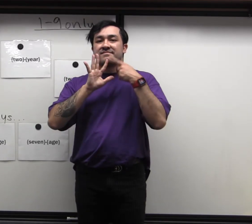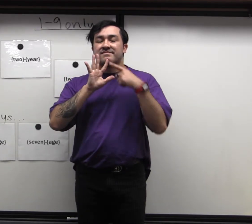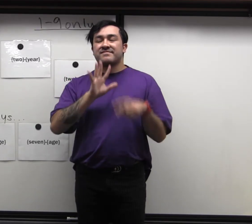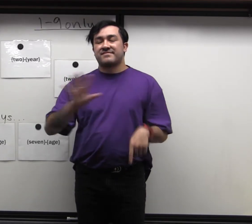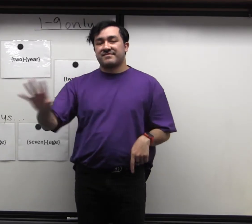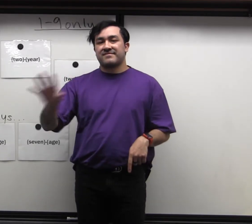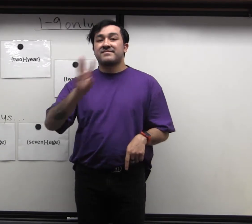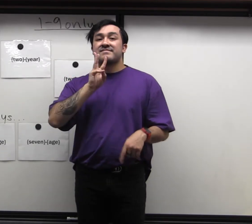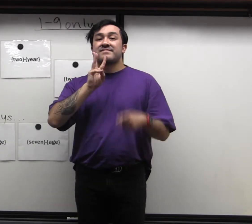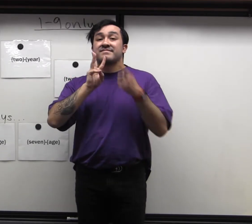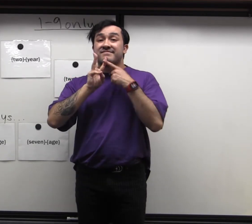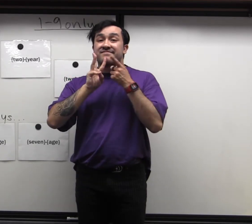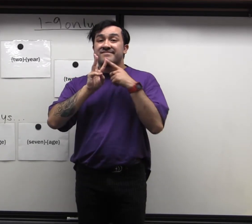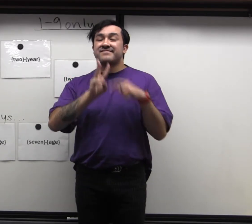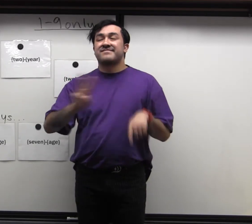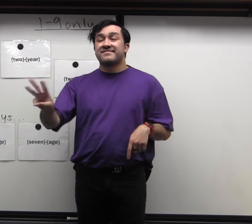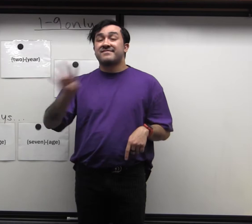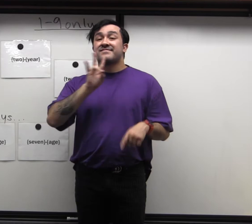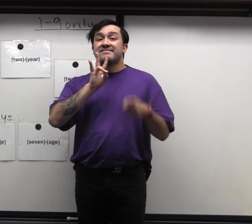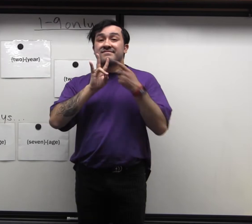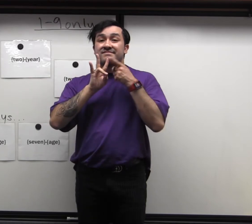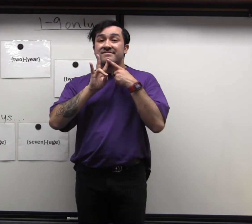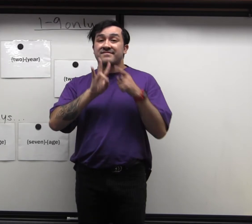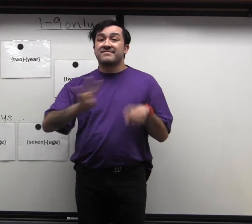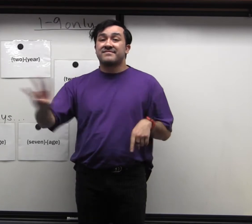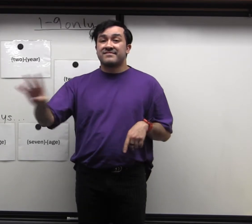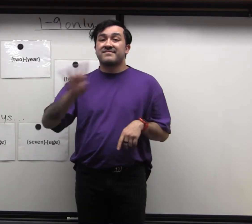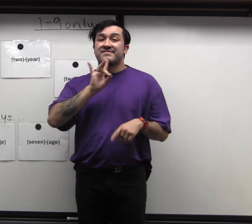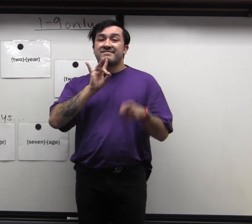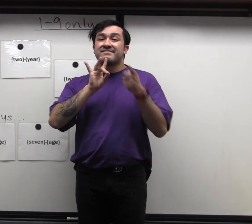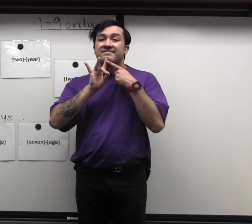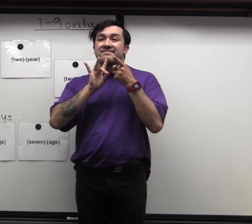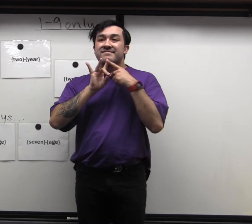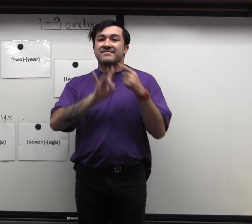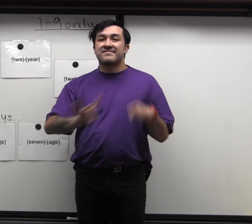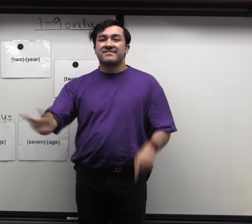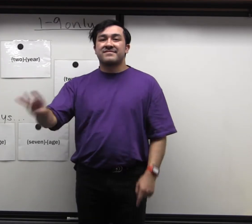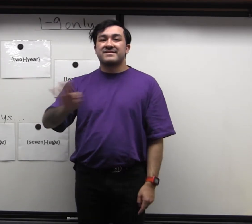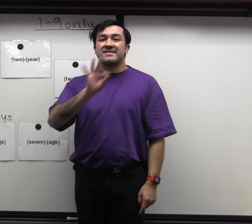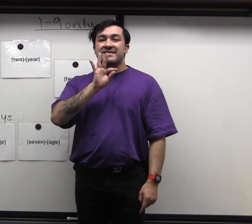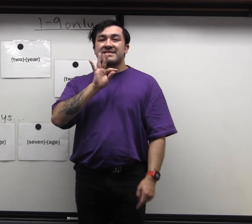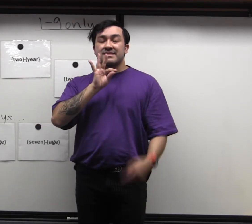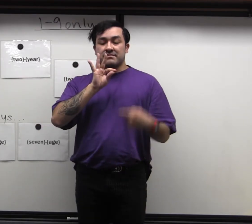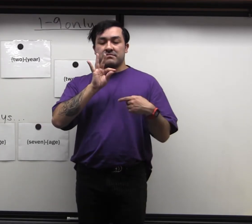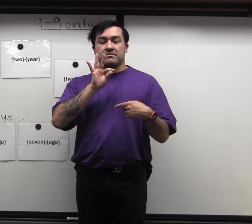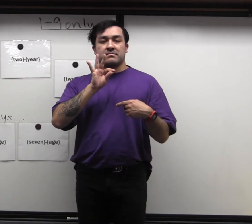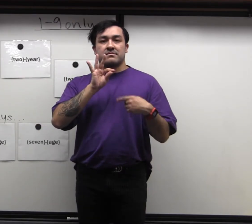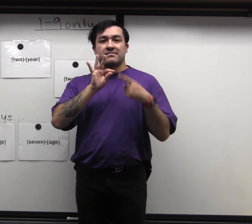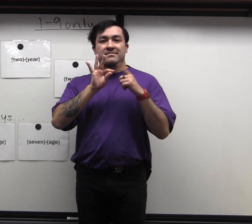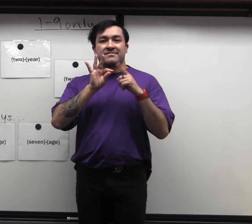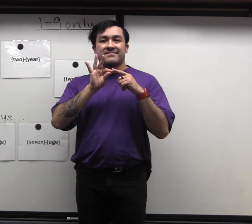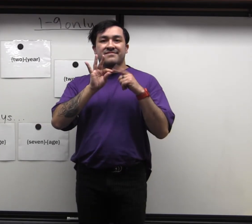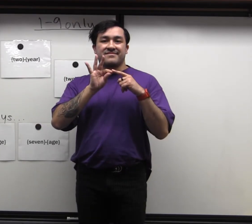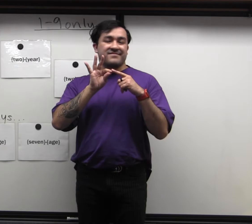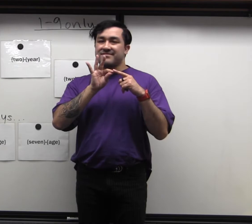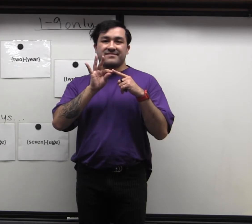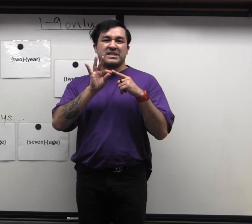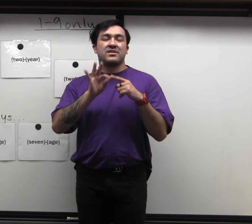finger that's touching my chin, right? 6, 7, 8, and when we get to 9, well, my